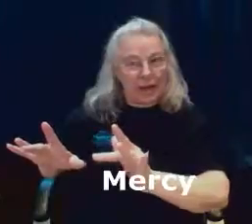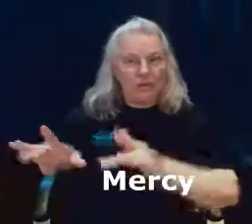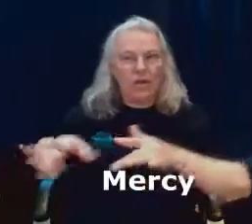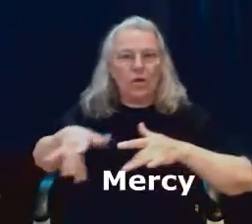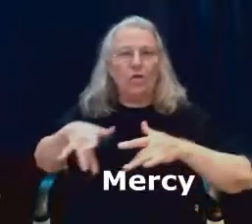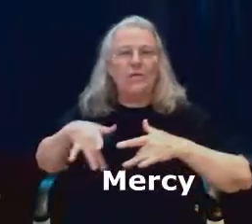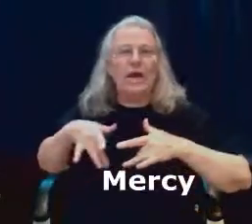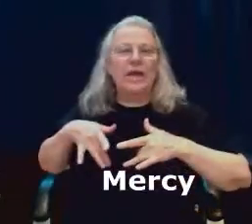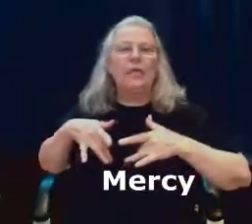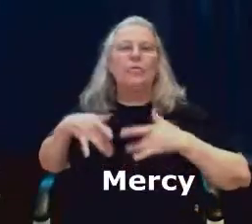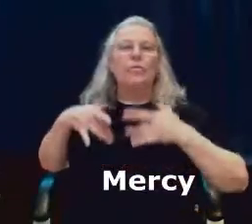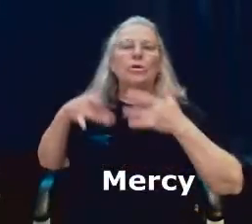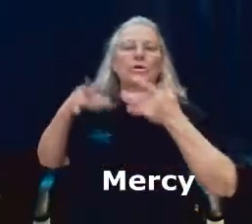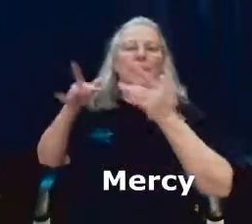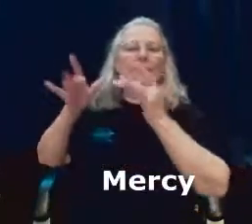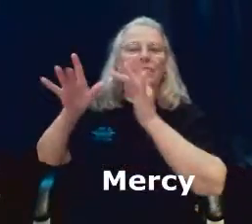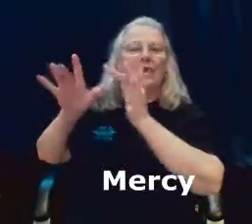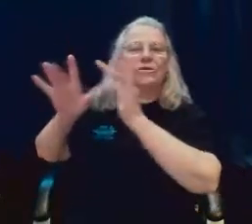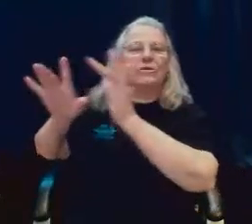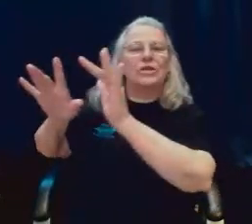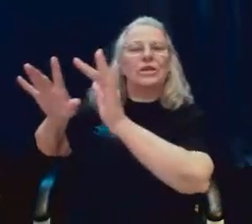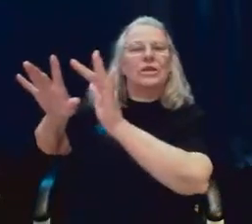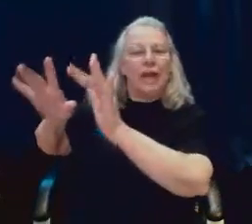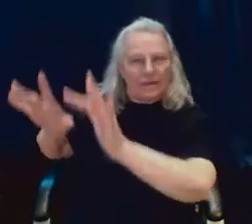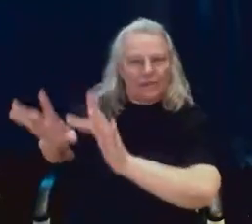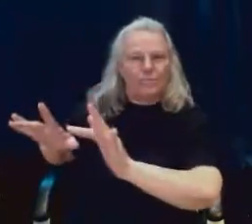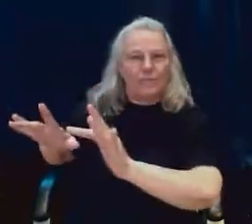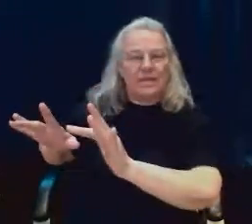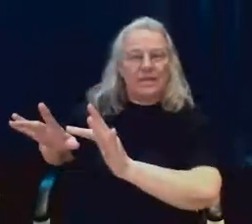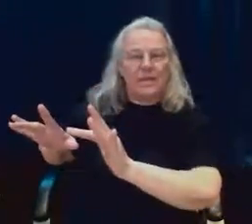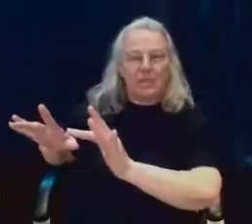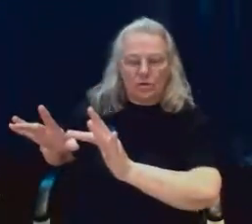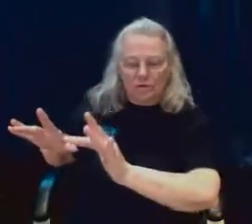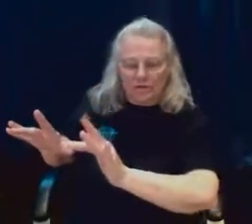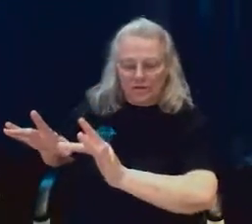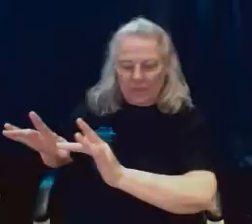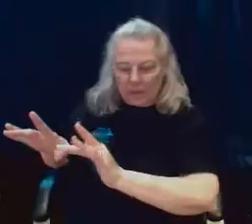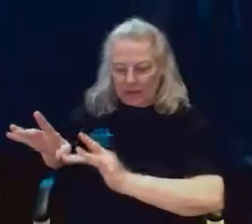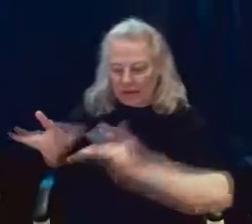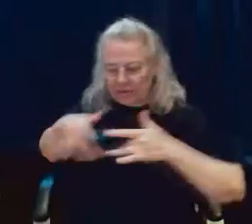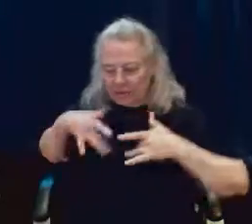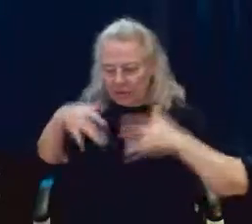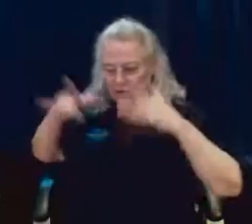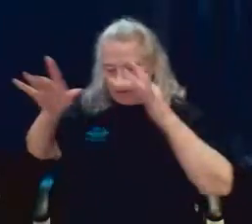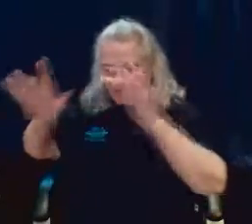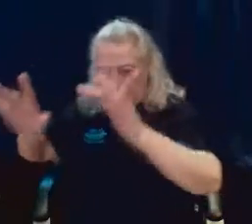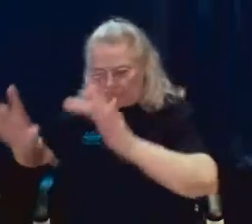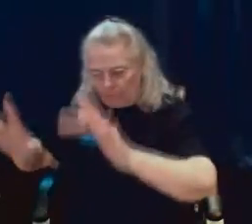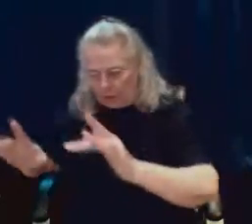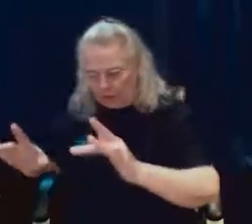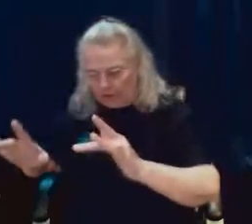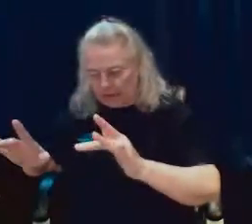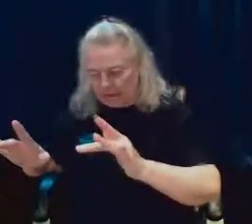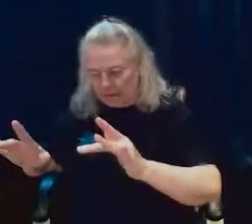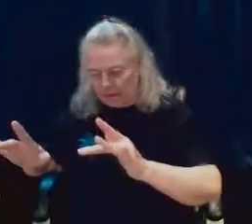else. You're taking your mercy fingers and placing that mercy on someone else. Mercy.